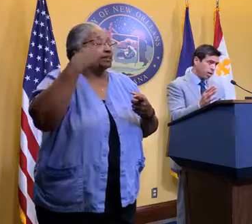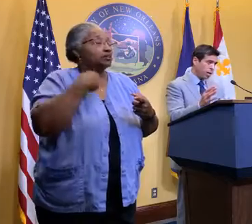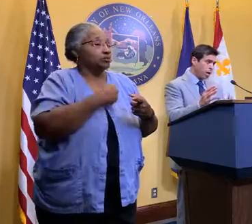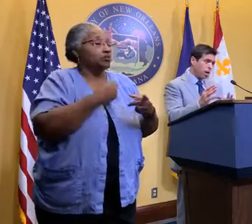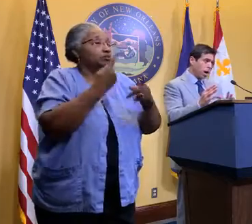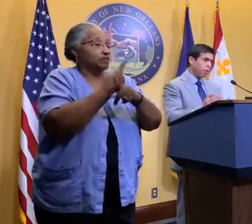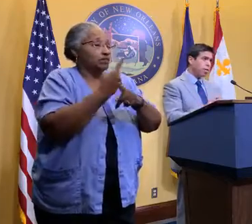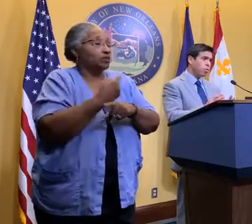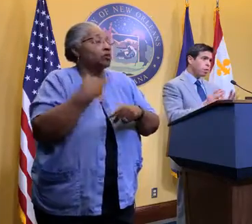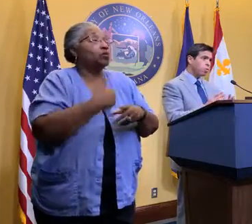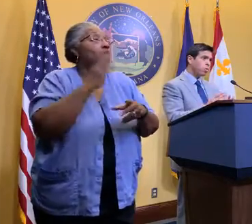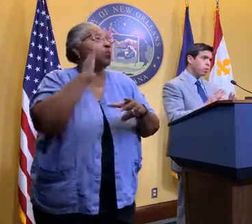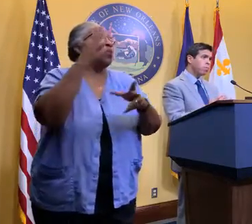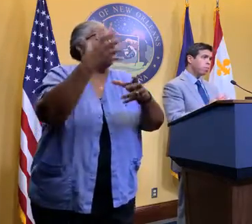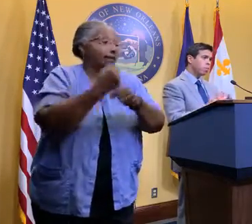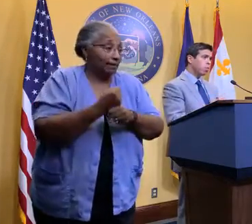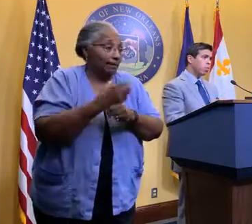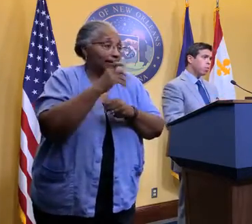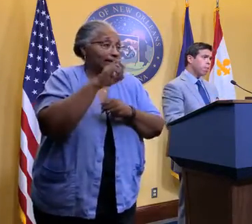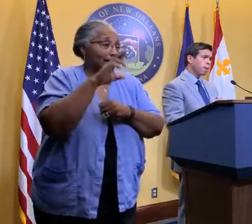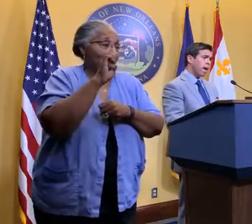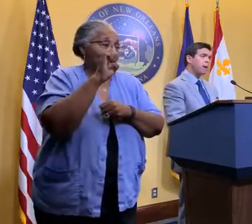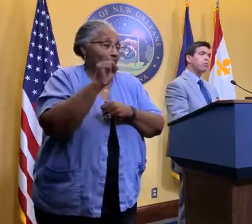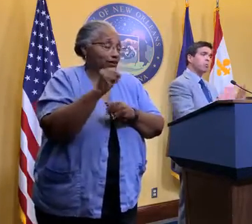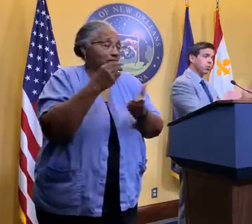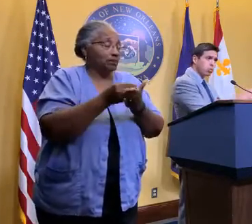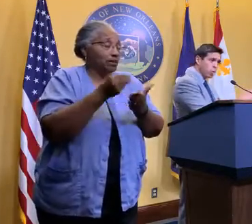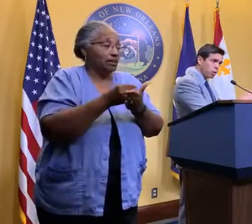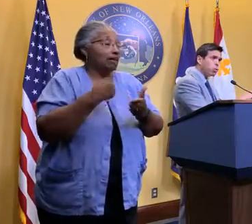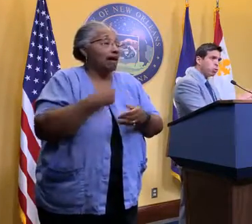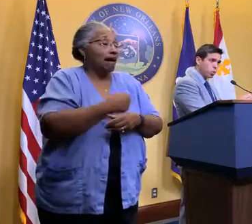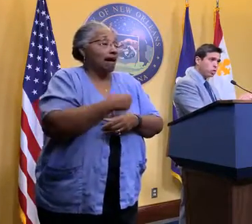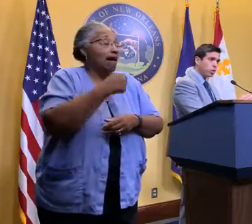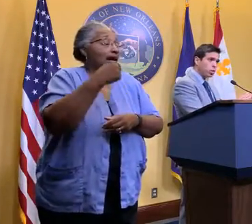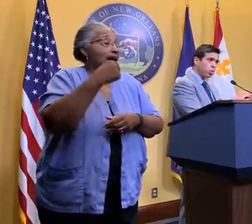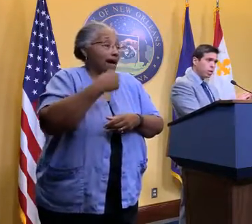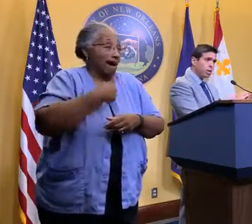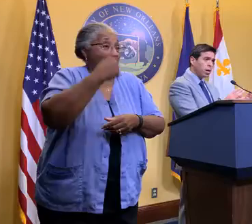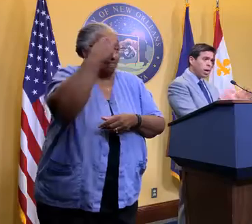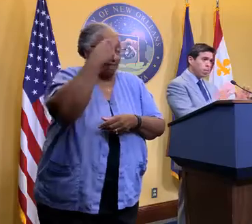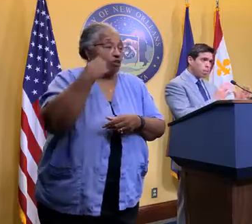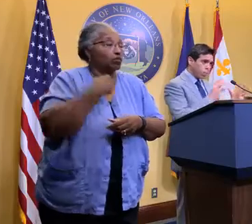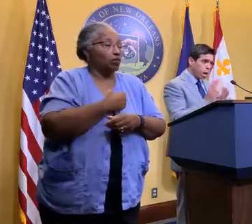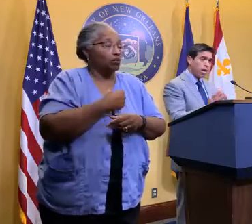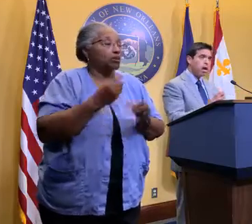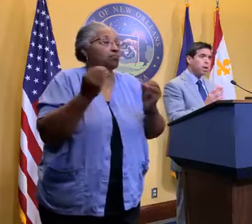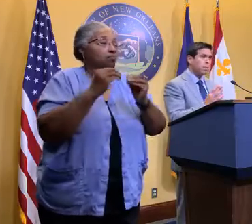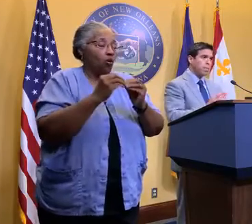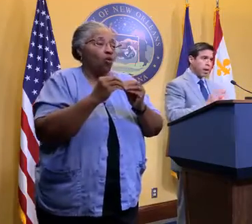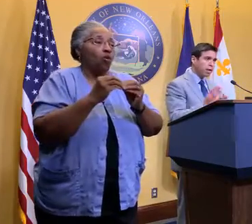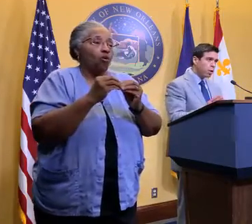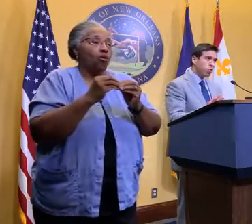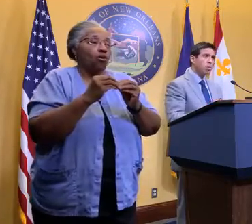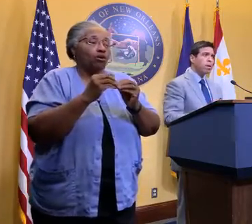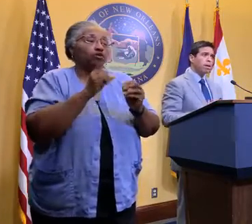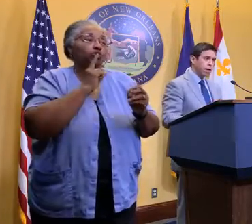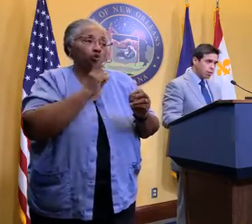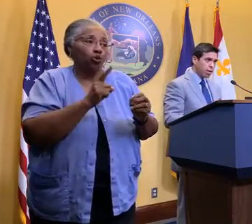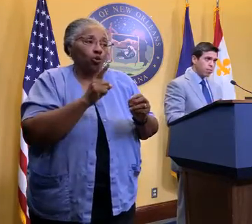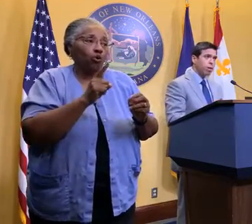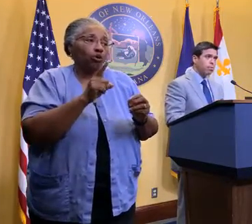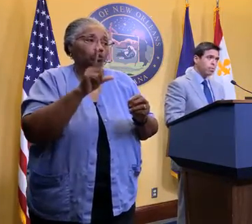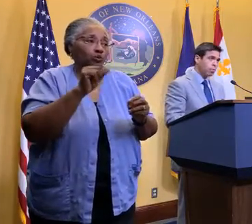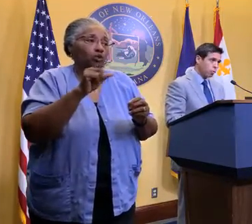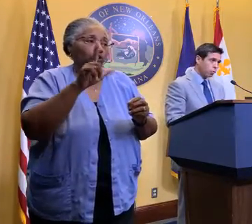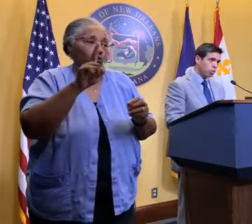of the CARES Act. I think we will be more absolute going into 2021 and not bank on what may